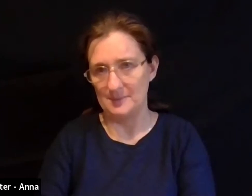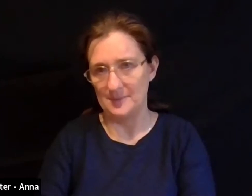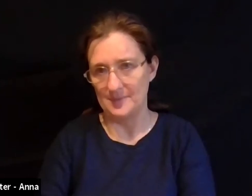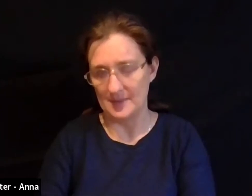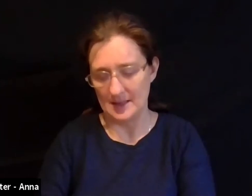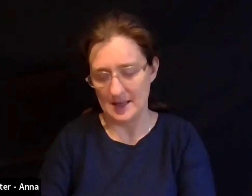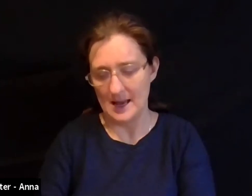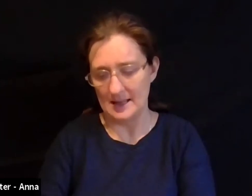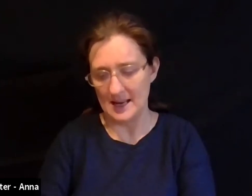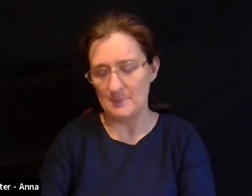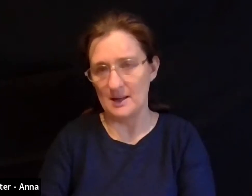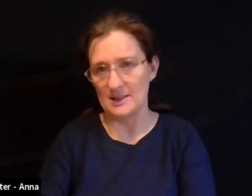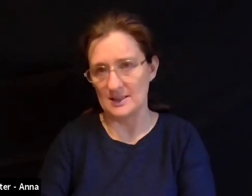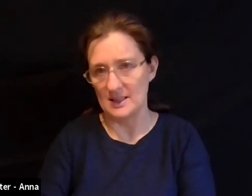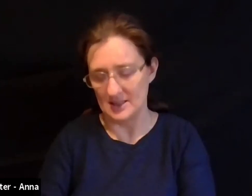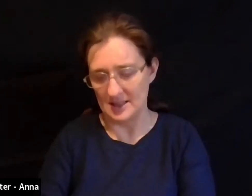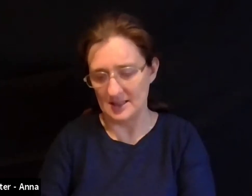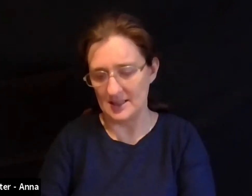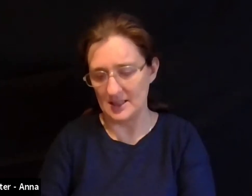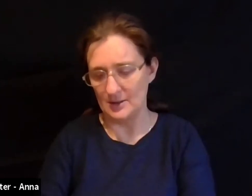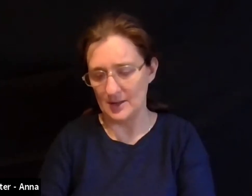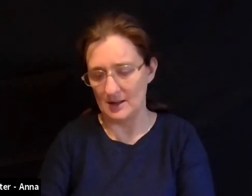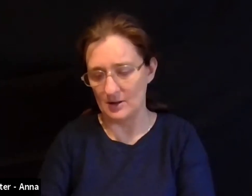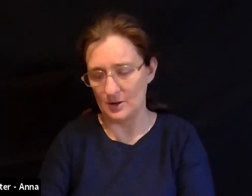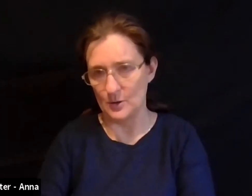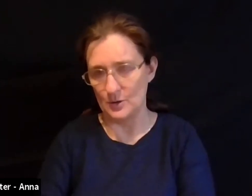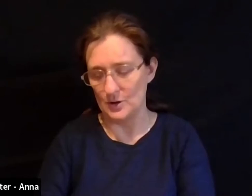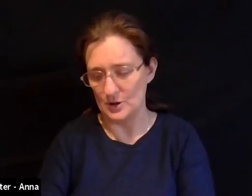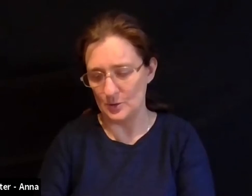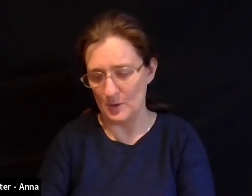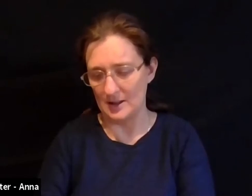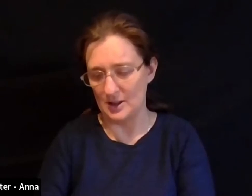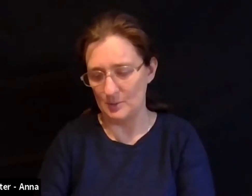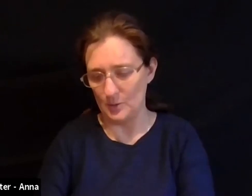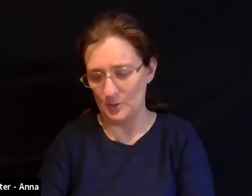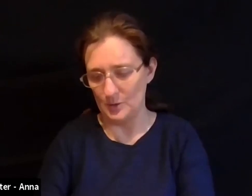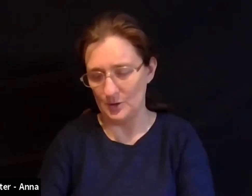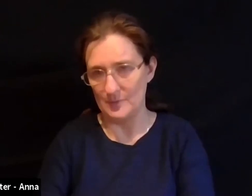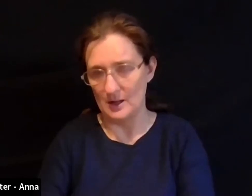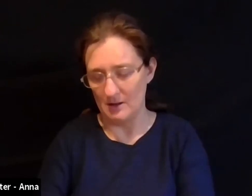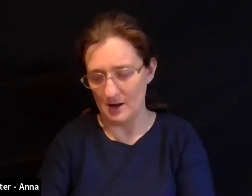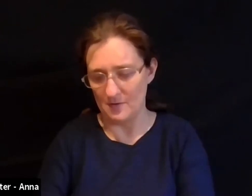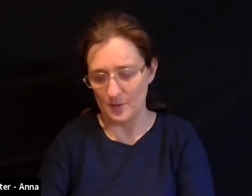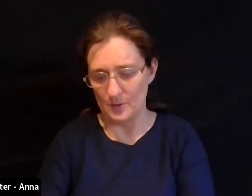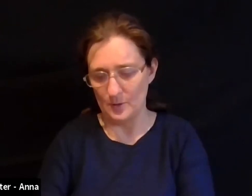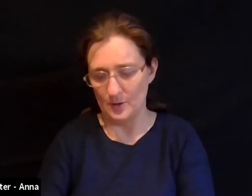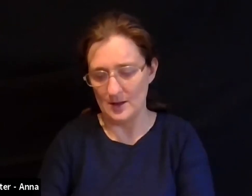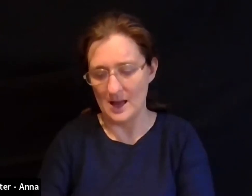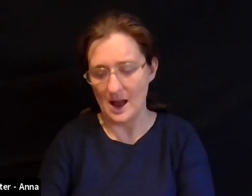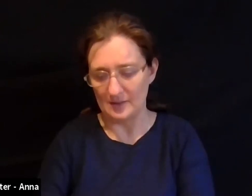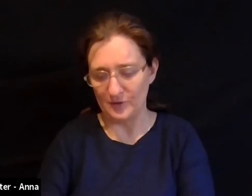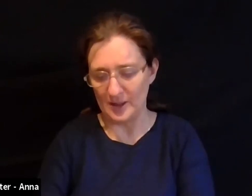people. Enable us to continue in our call to welcome all, love